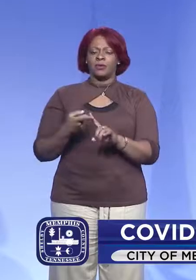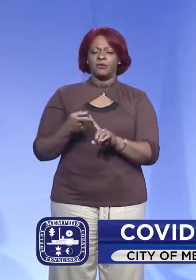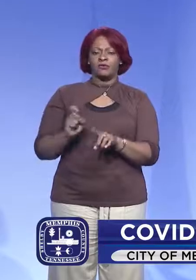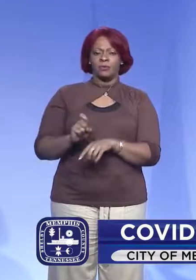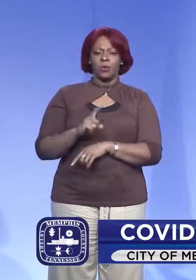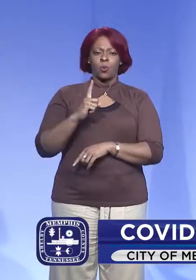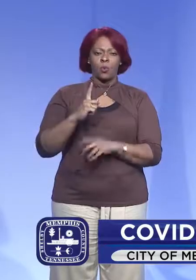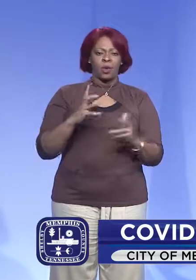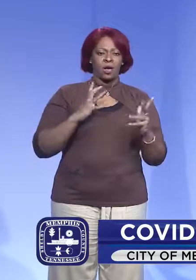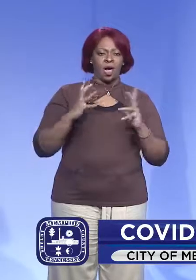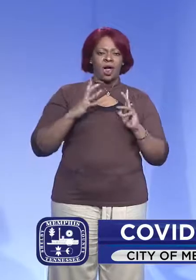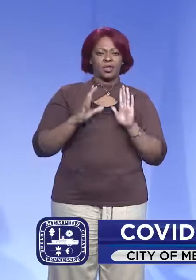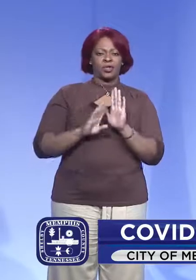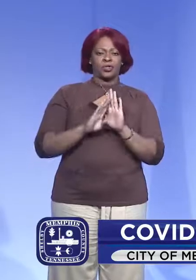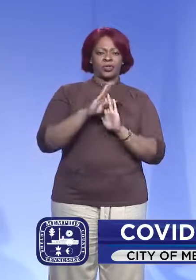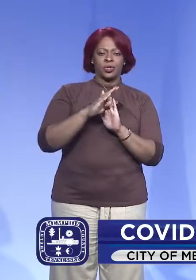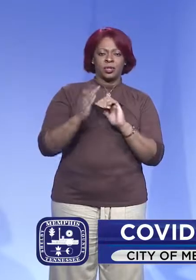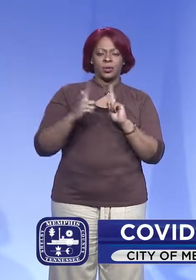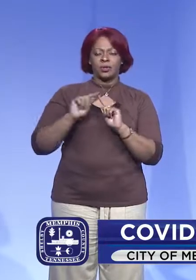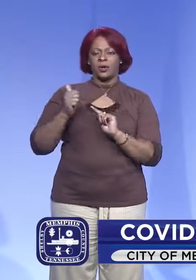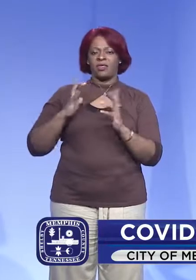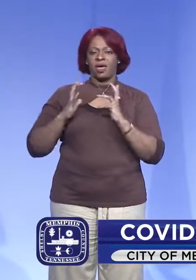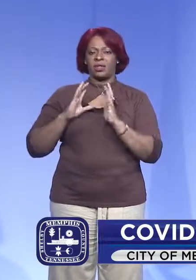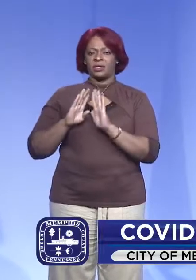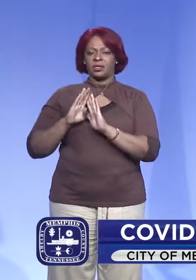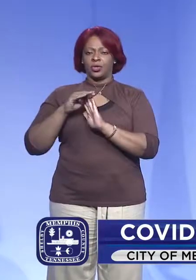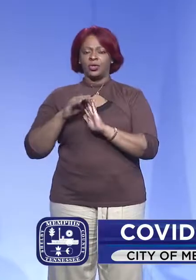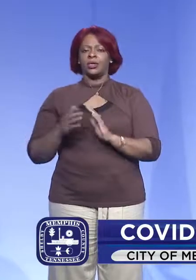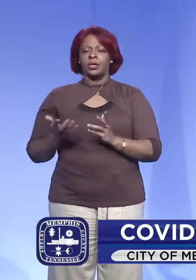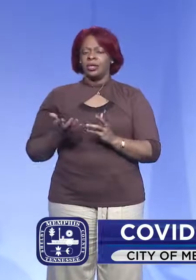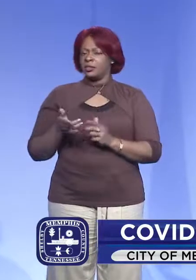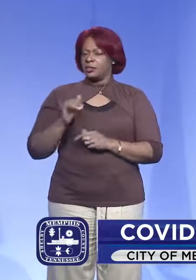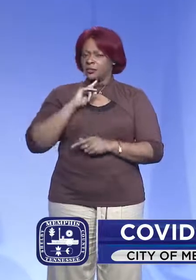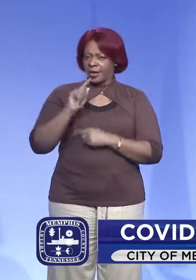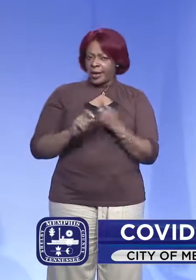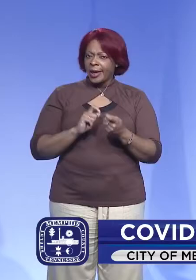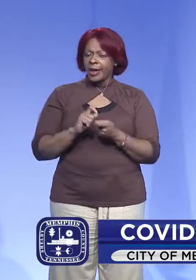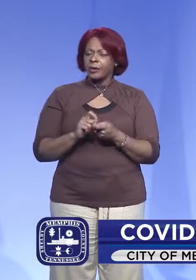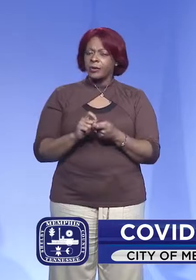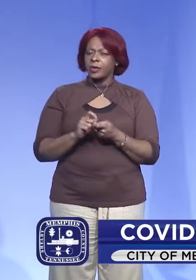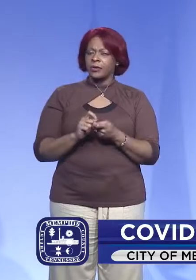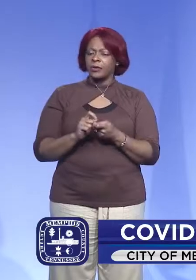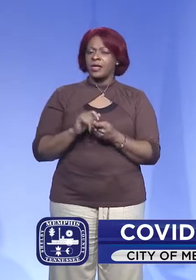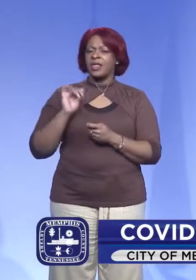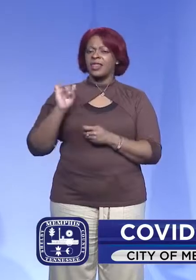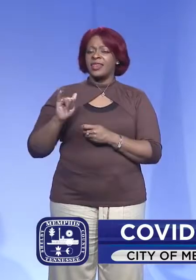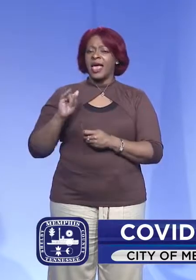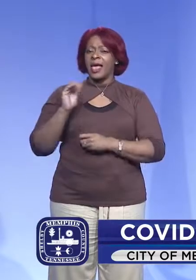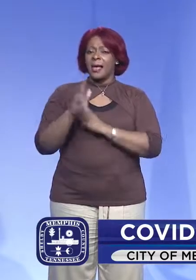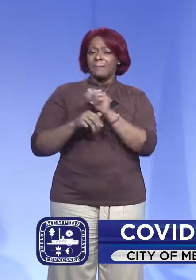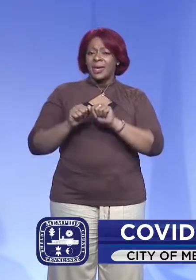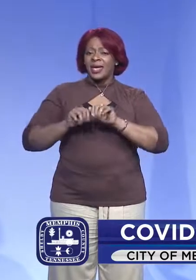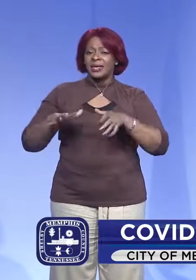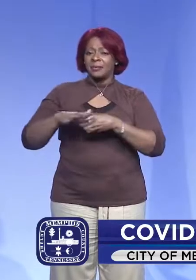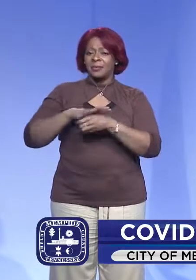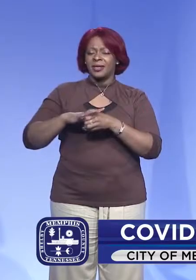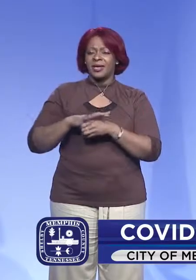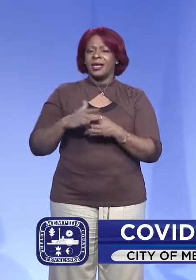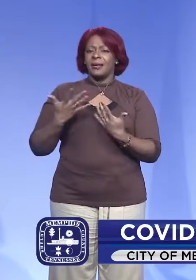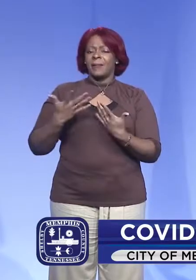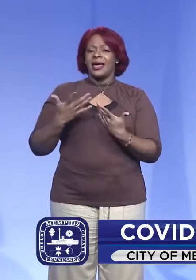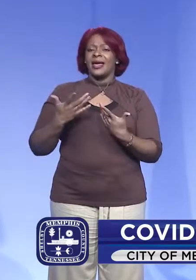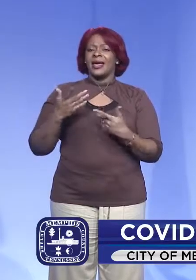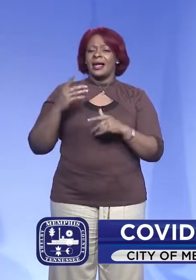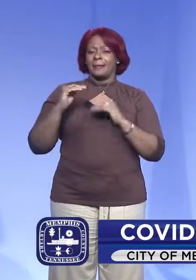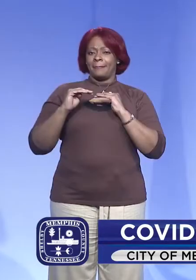one holiday surge after another, is it accurate to say the pandemic might have peaked at a